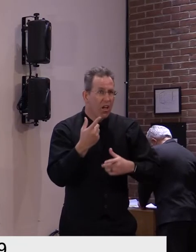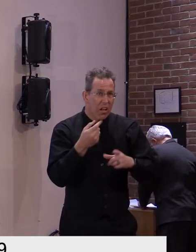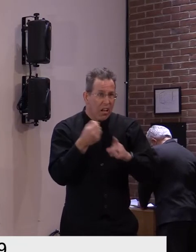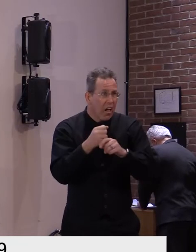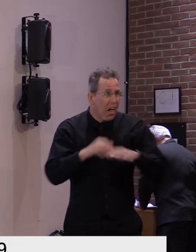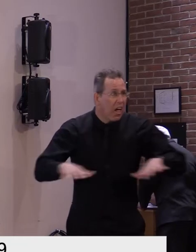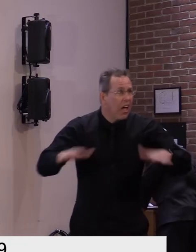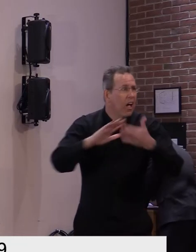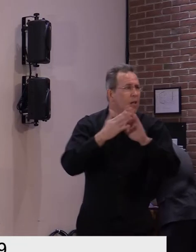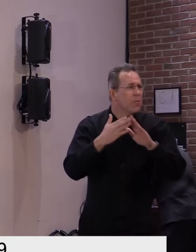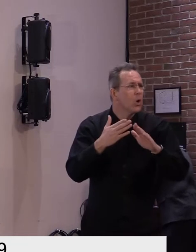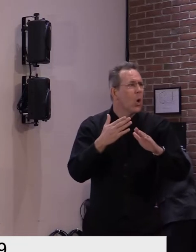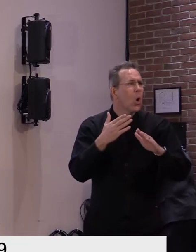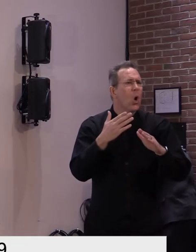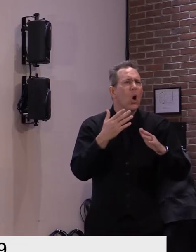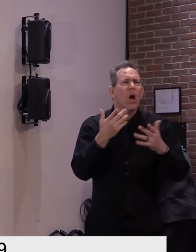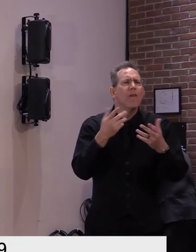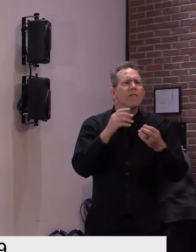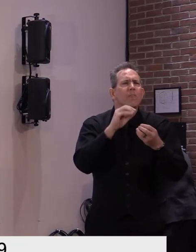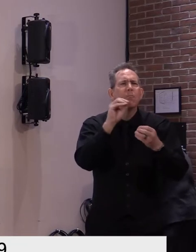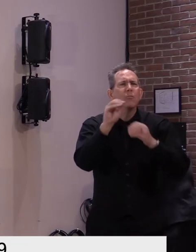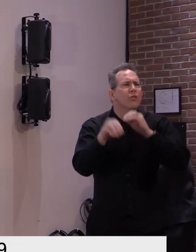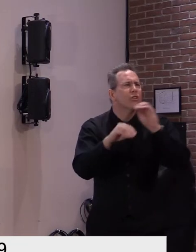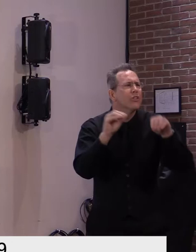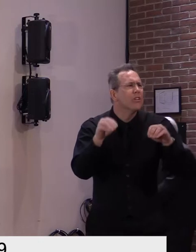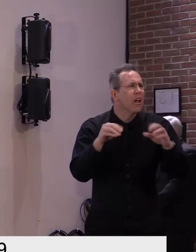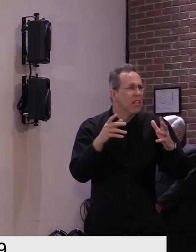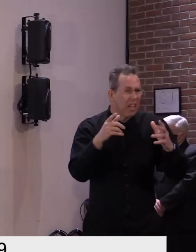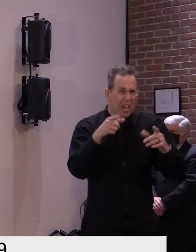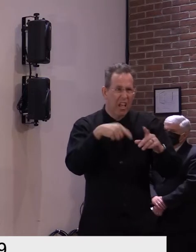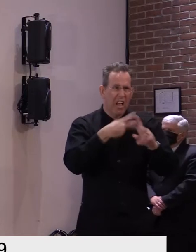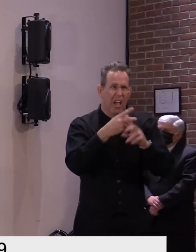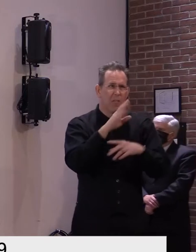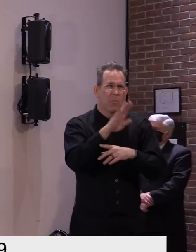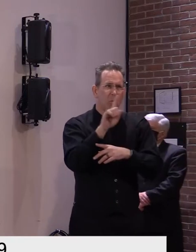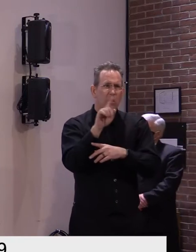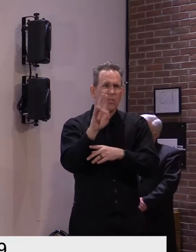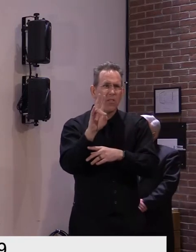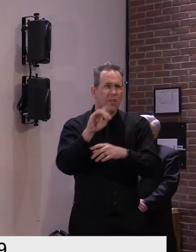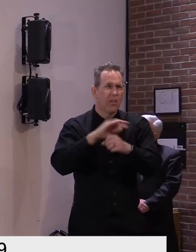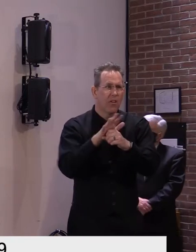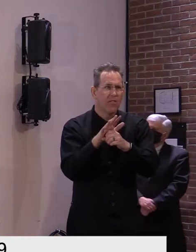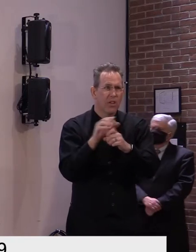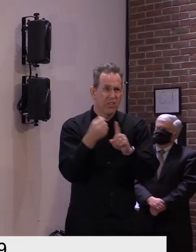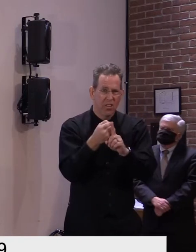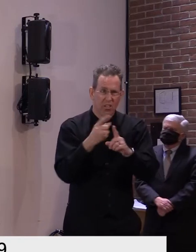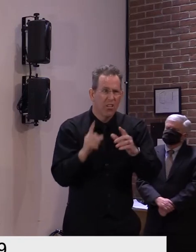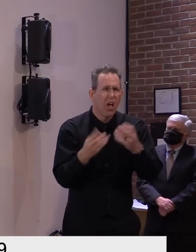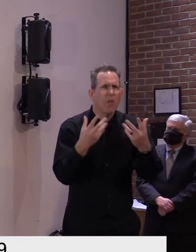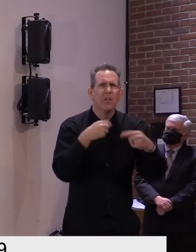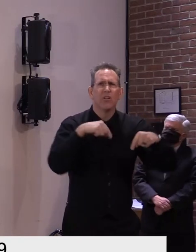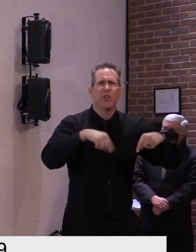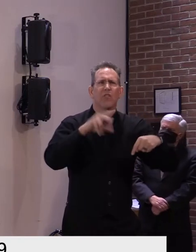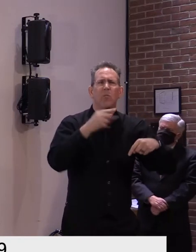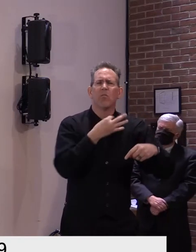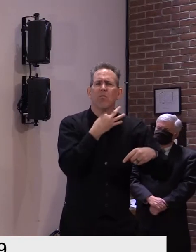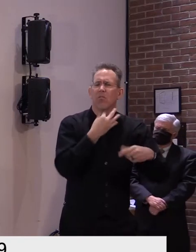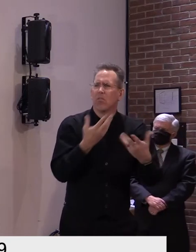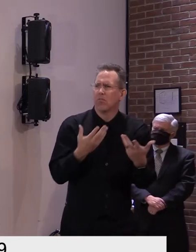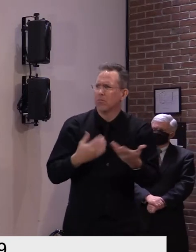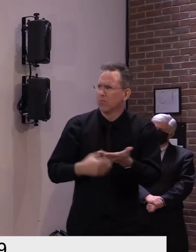are due to the variant at this point? I don't know if we got the first part of that question, but I think it's for Dr. Levine